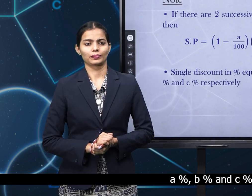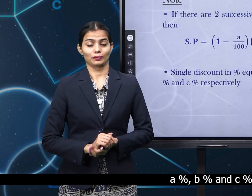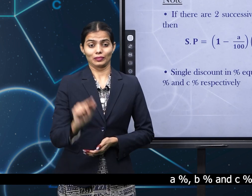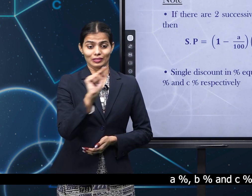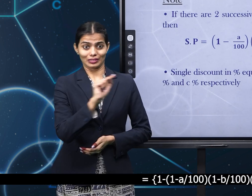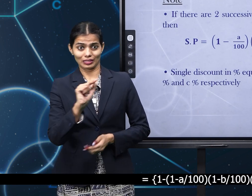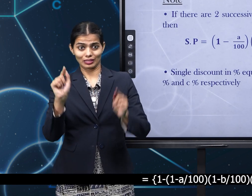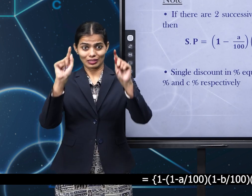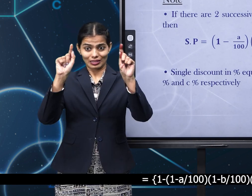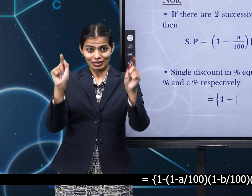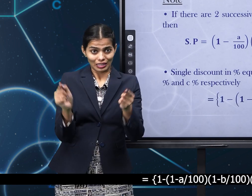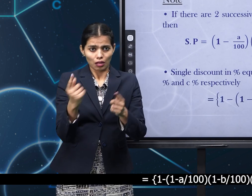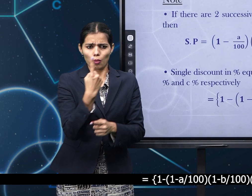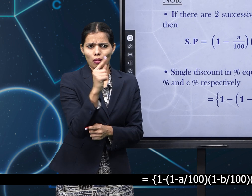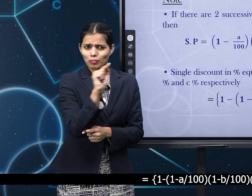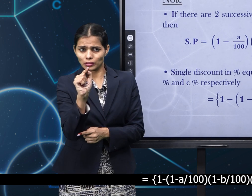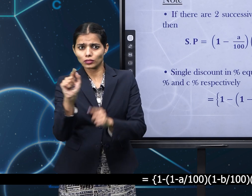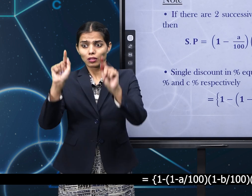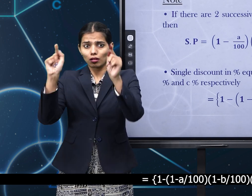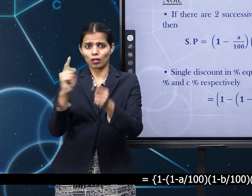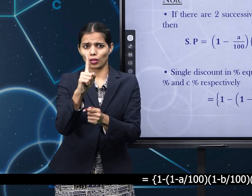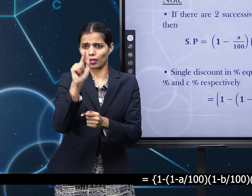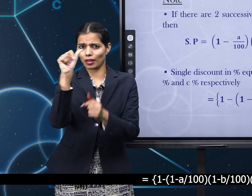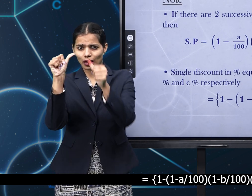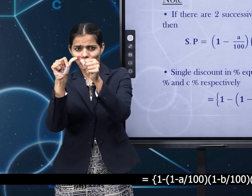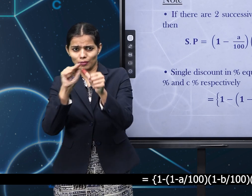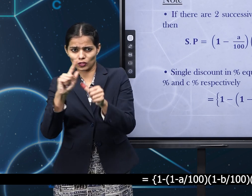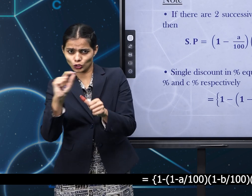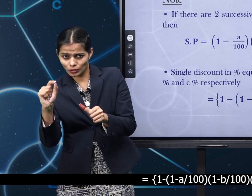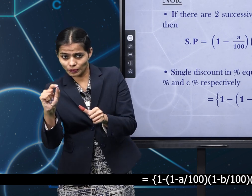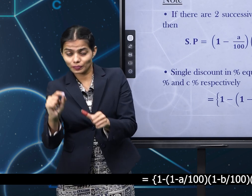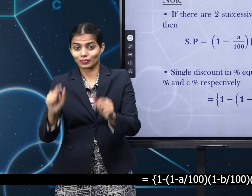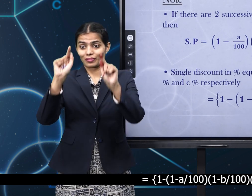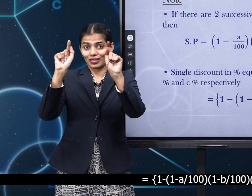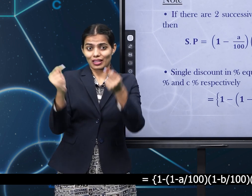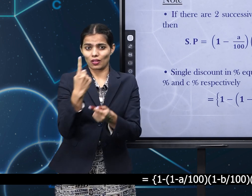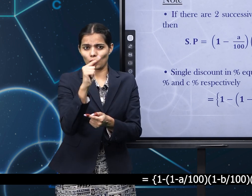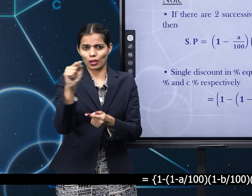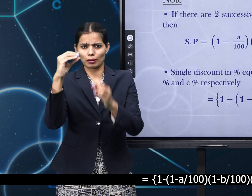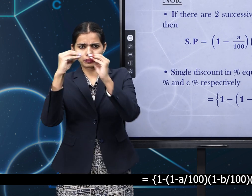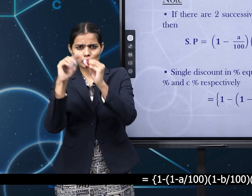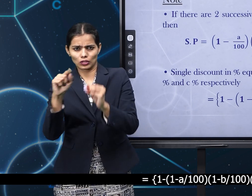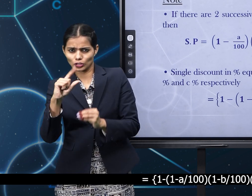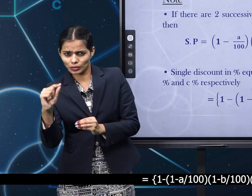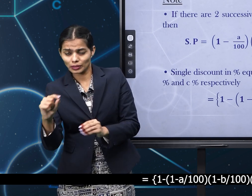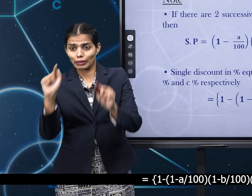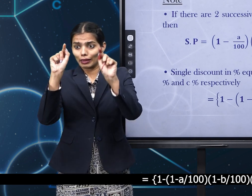Q equal to 151 getting A by 100, 1 minus B by 100,